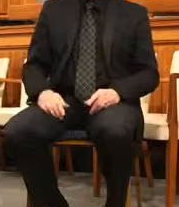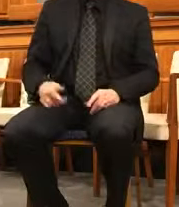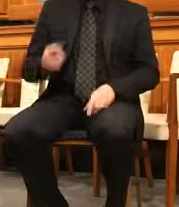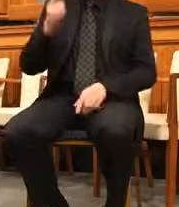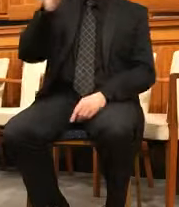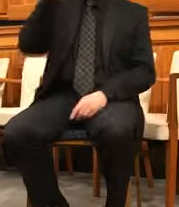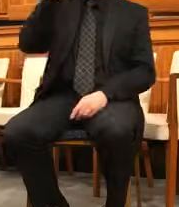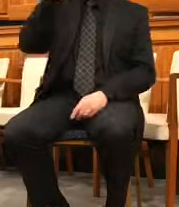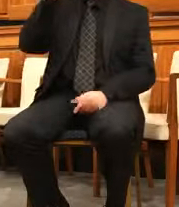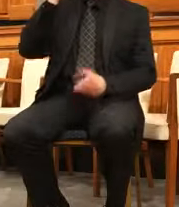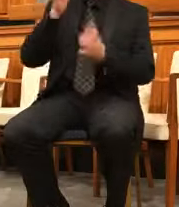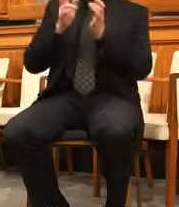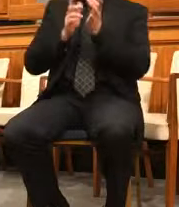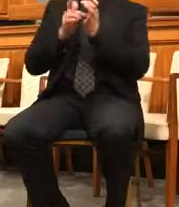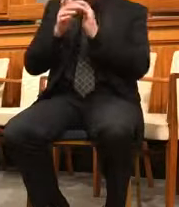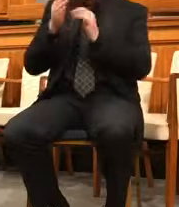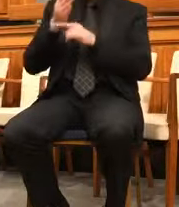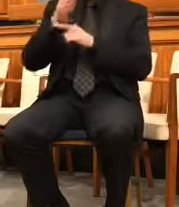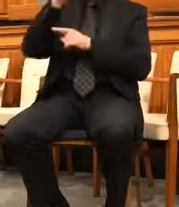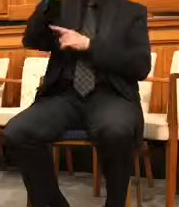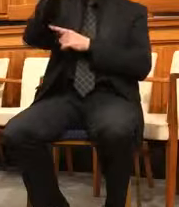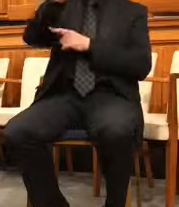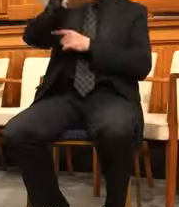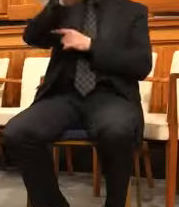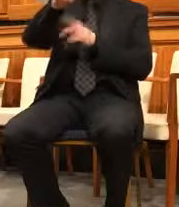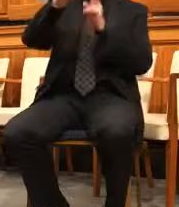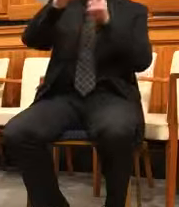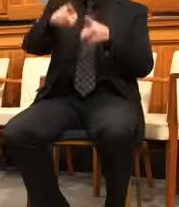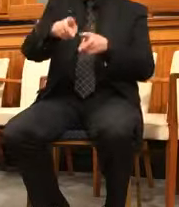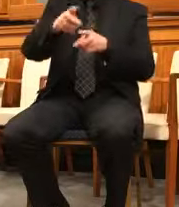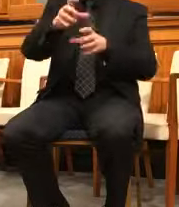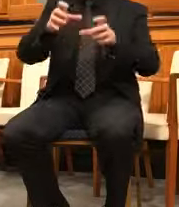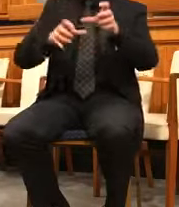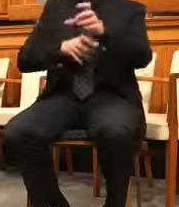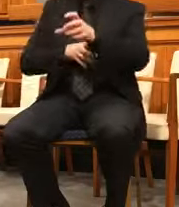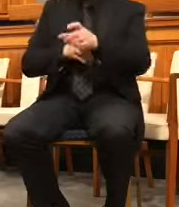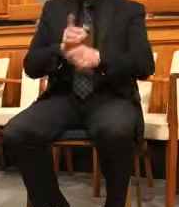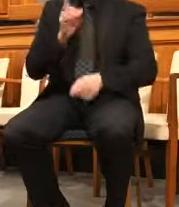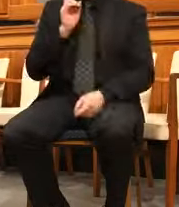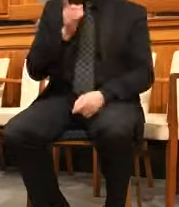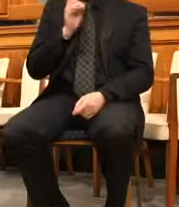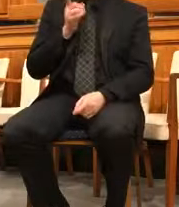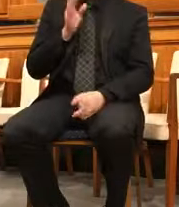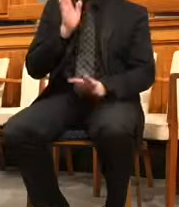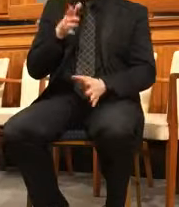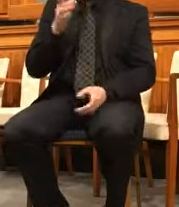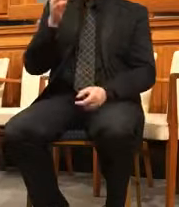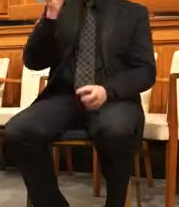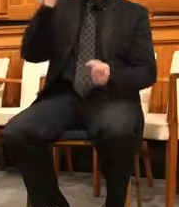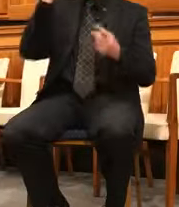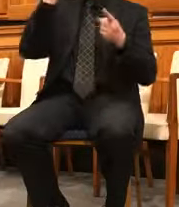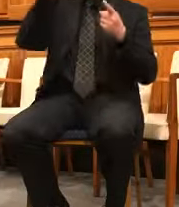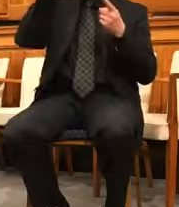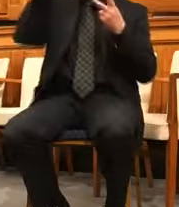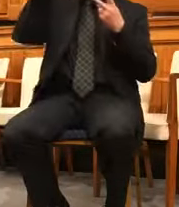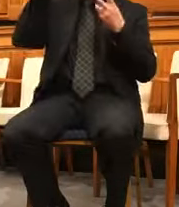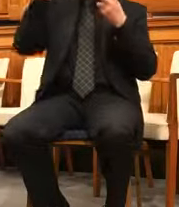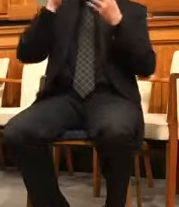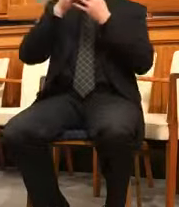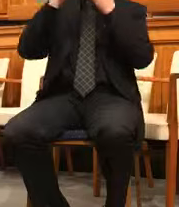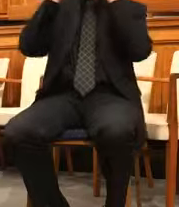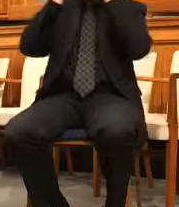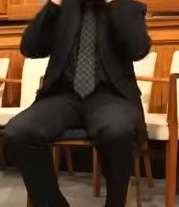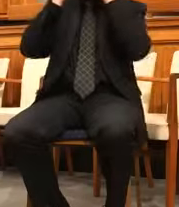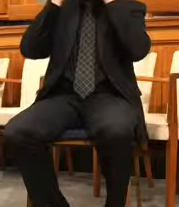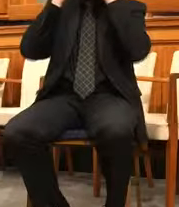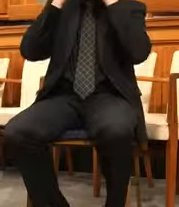to take in. And that's what we're briefly dealing with this evening. You have to grasp the holiness of God